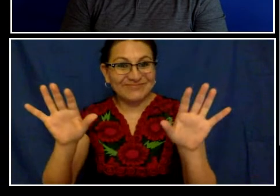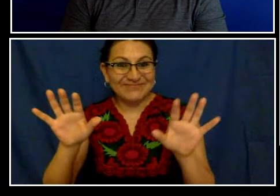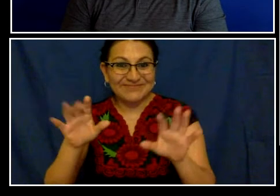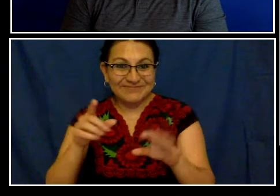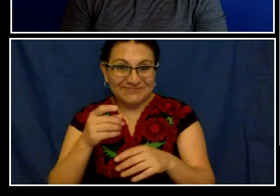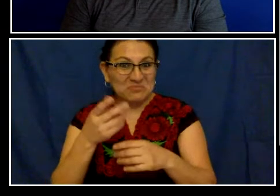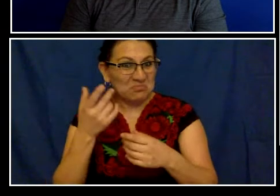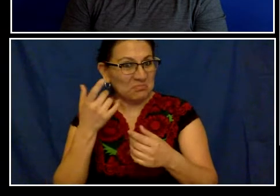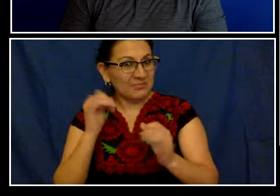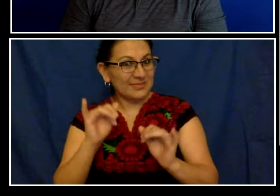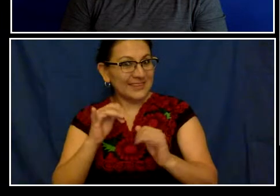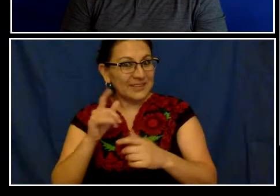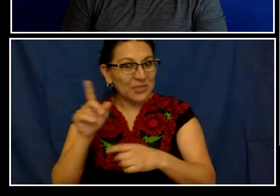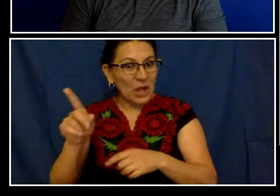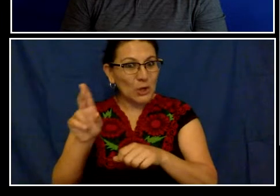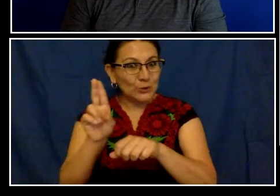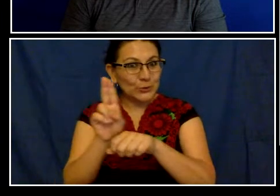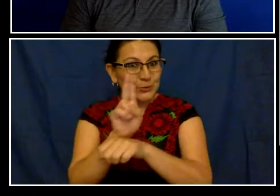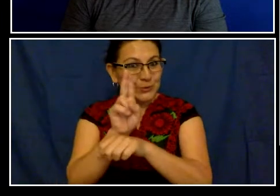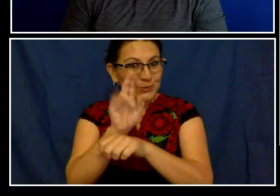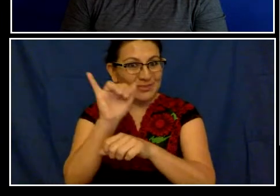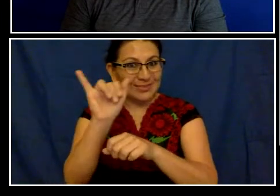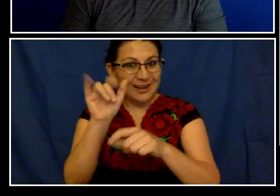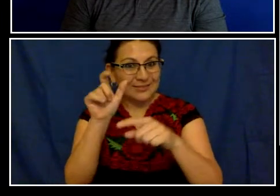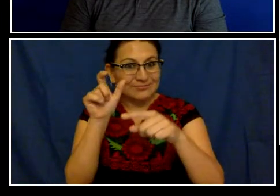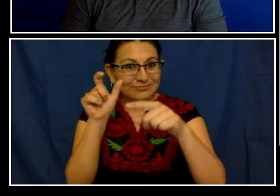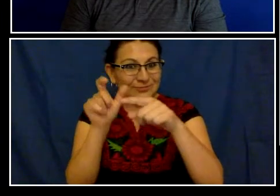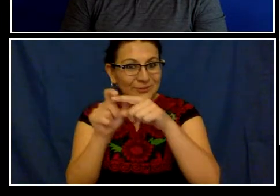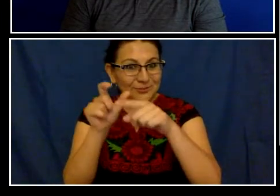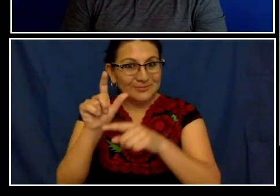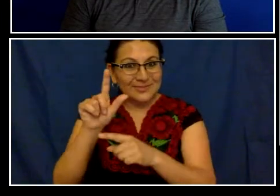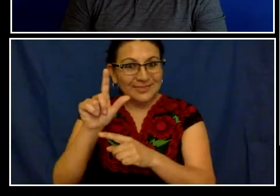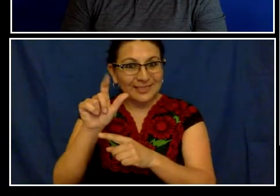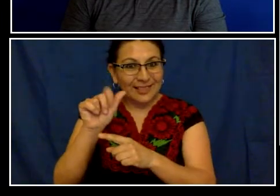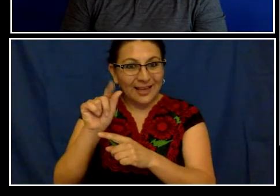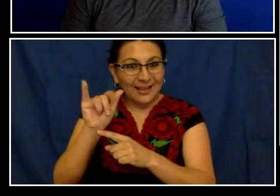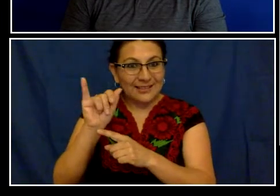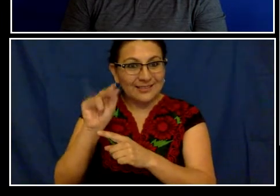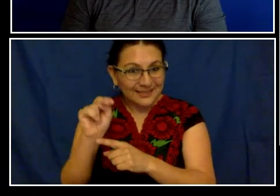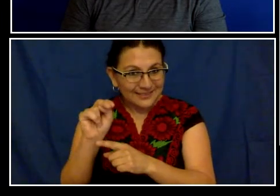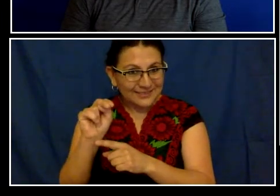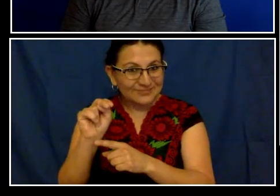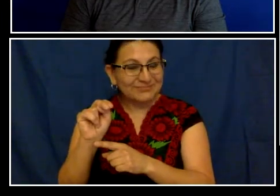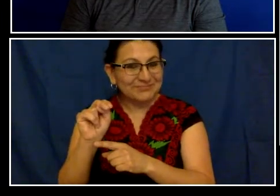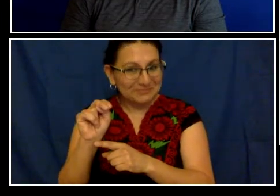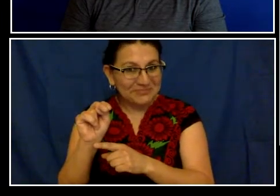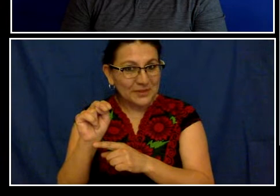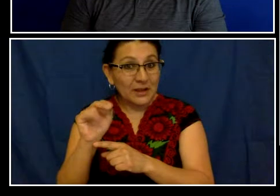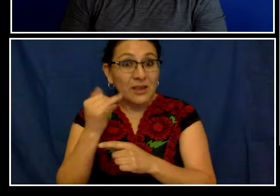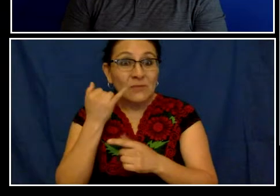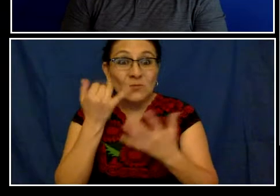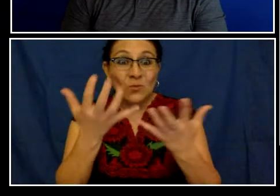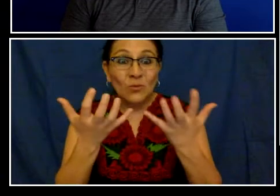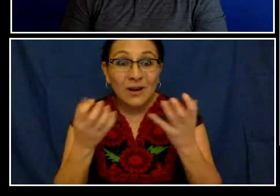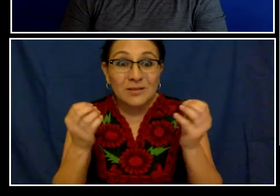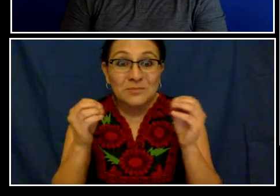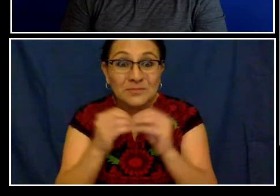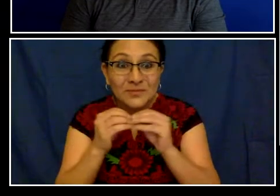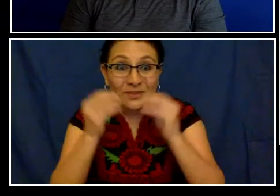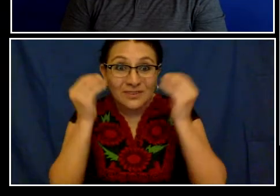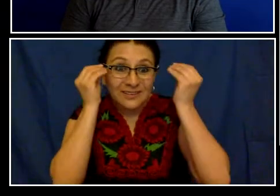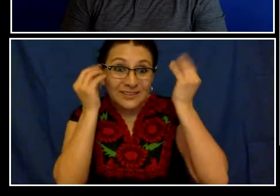came up with stamps that they distributed for everybody. And it was really nice that they used the term